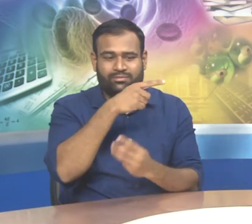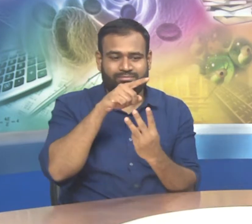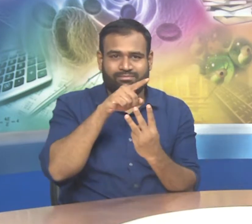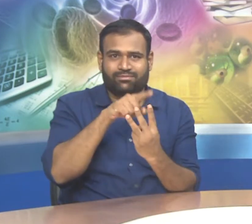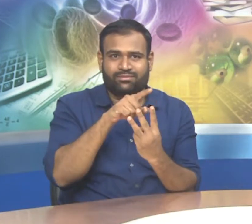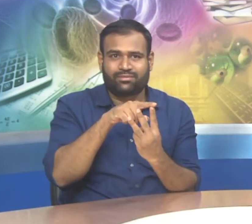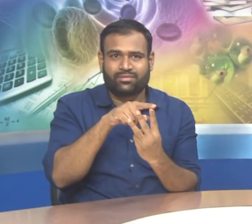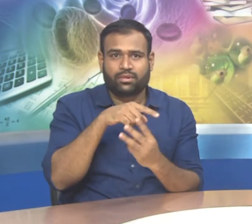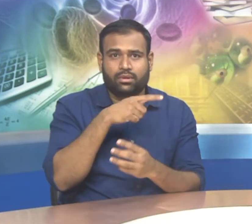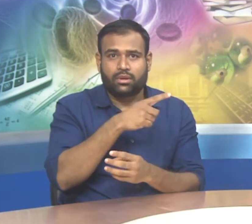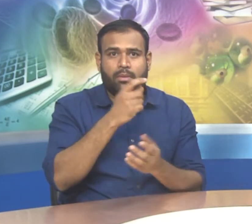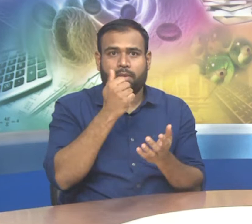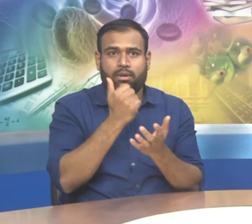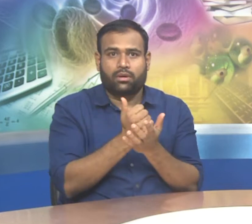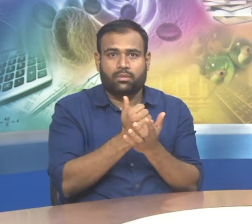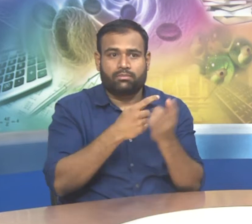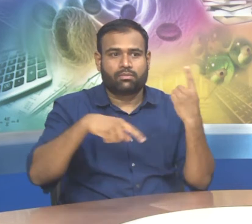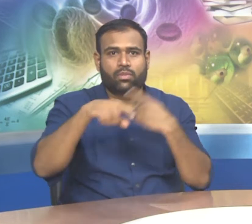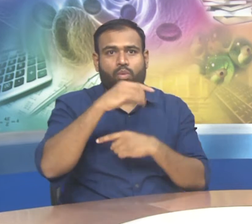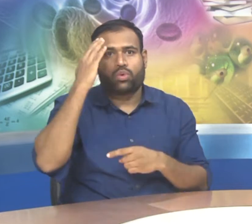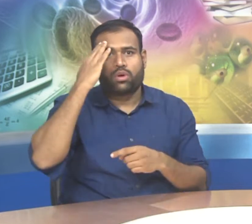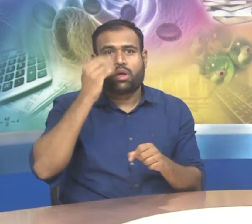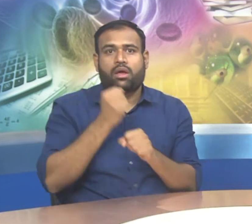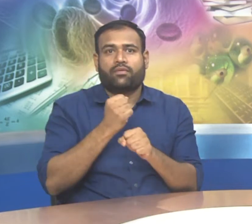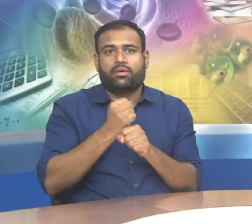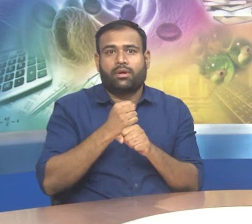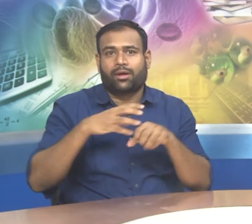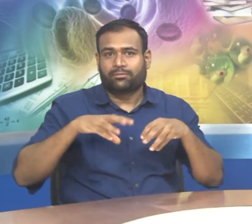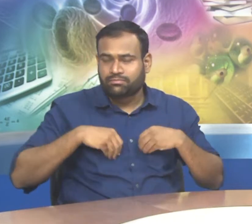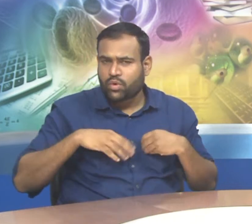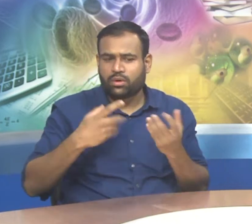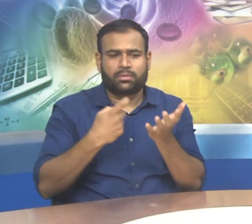So this is the first one, which is public sector banks.